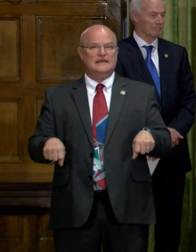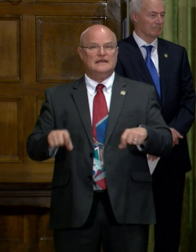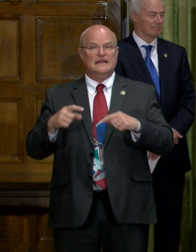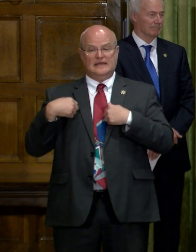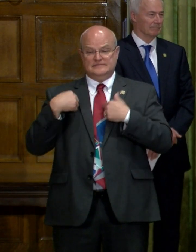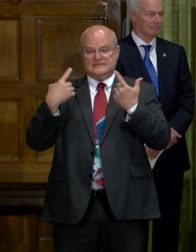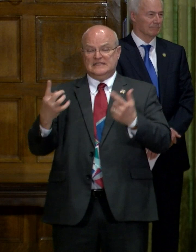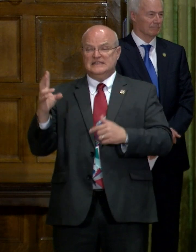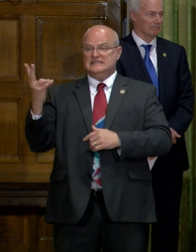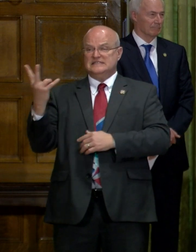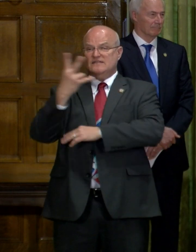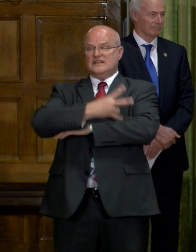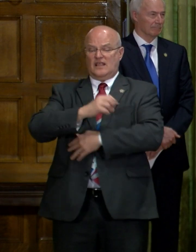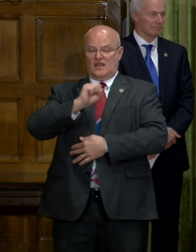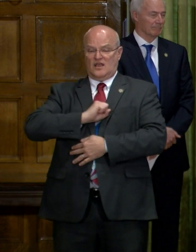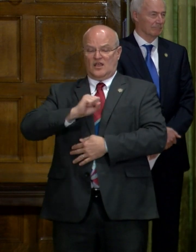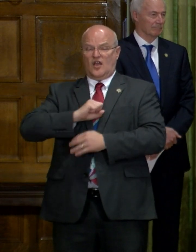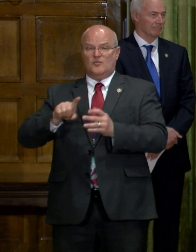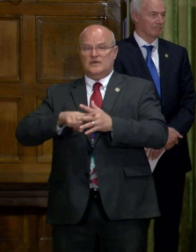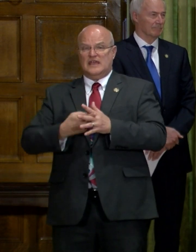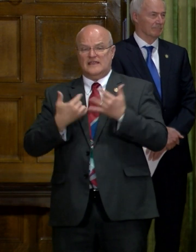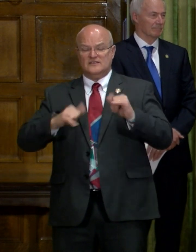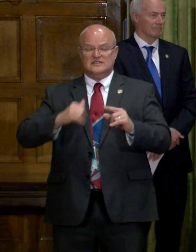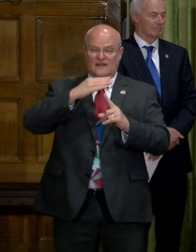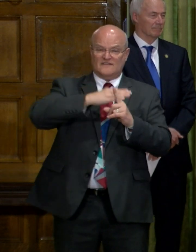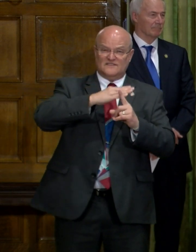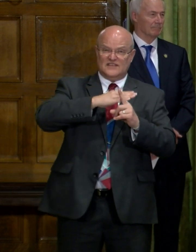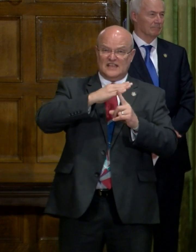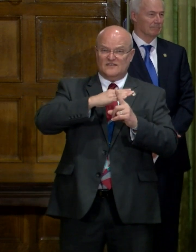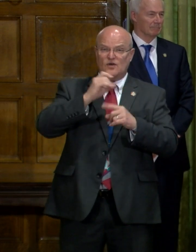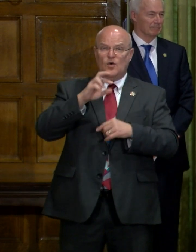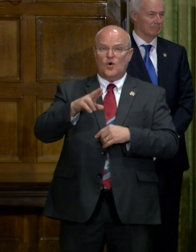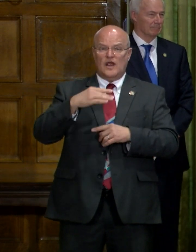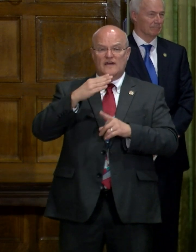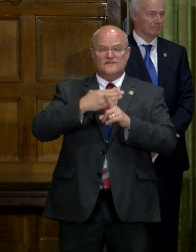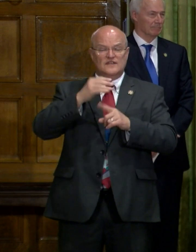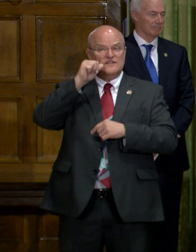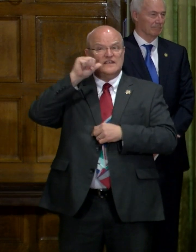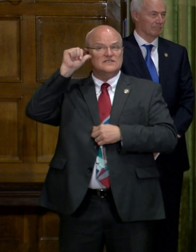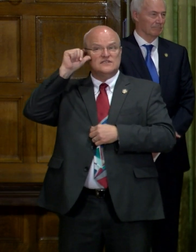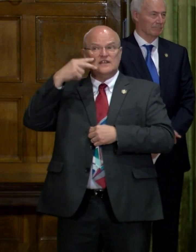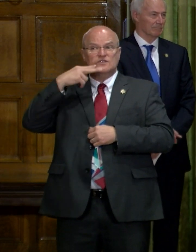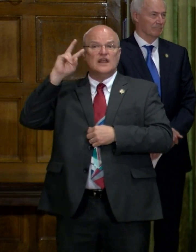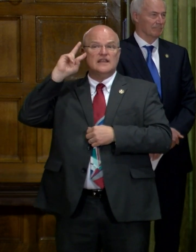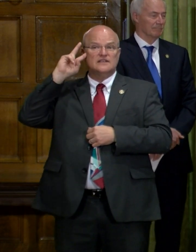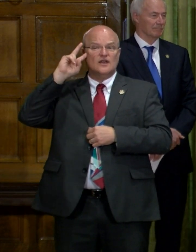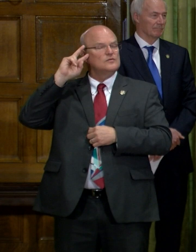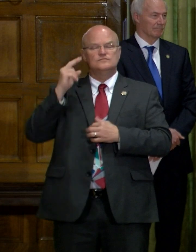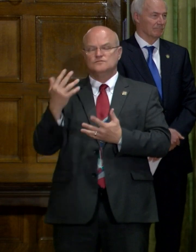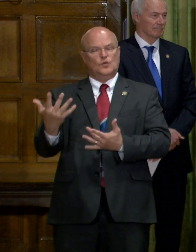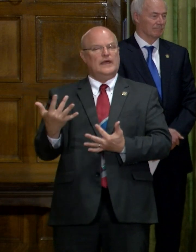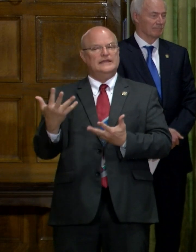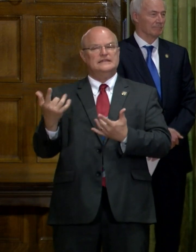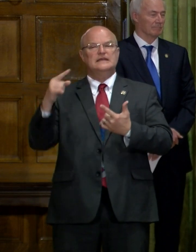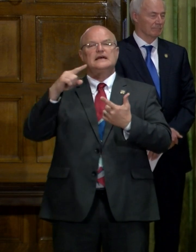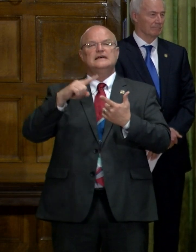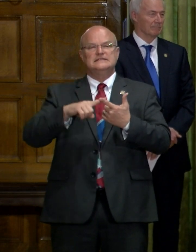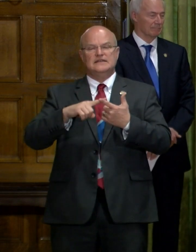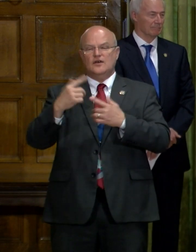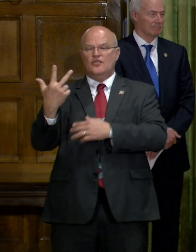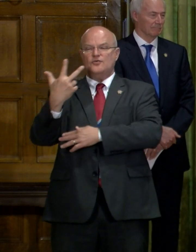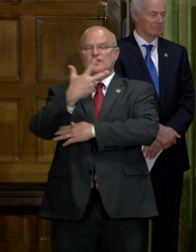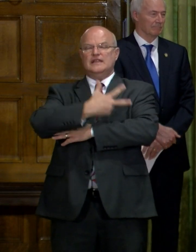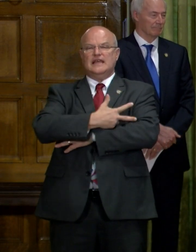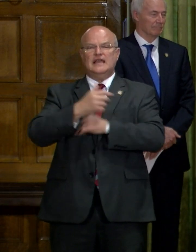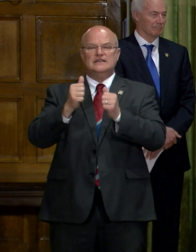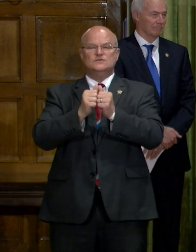been 7 days since their cough began and they're still running a fever, or they had a fever yesterday or the day before, no, they've got to wait until they've been at